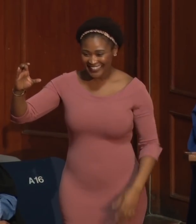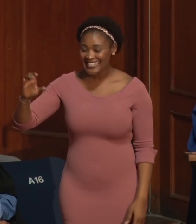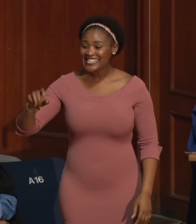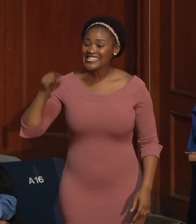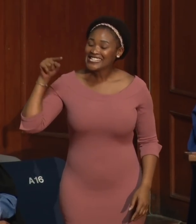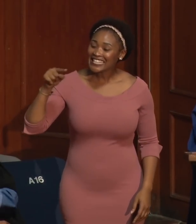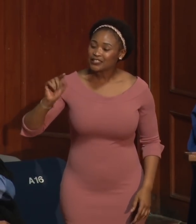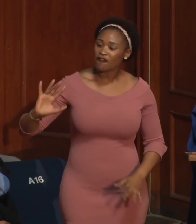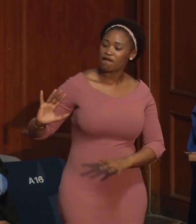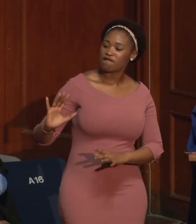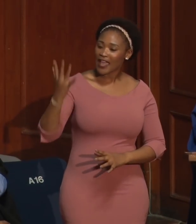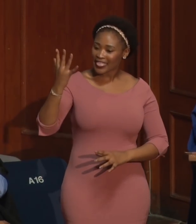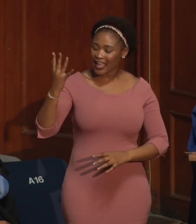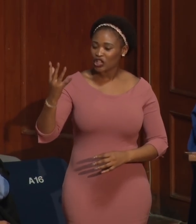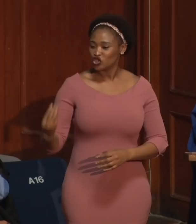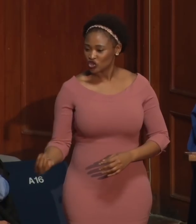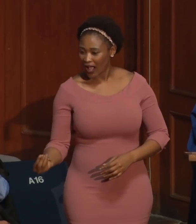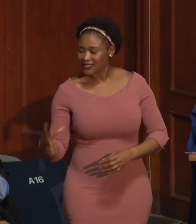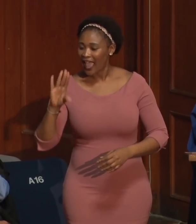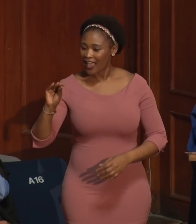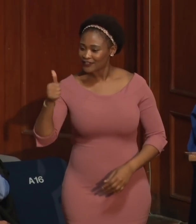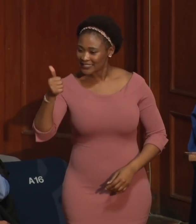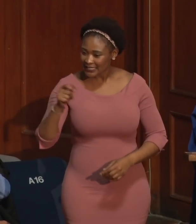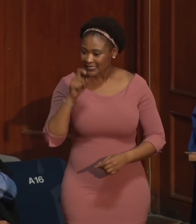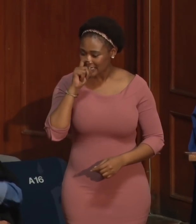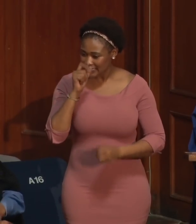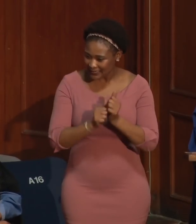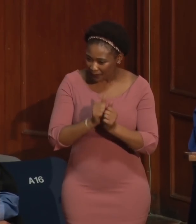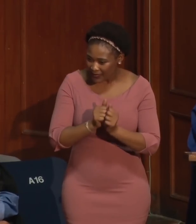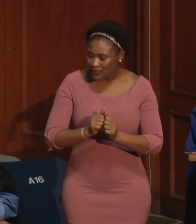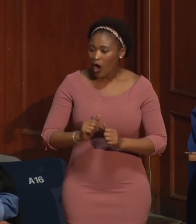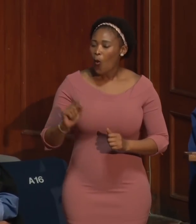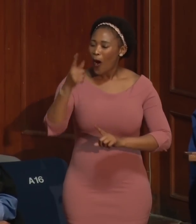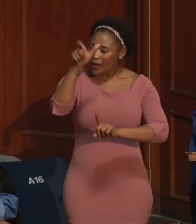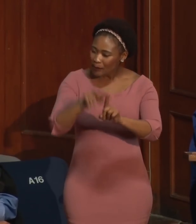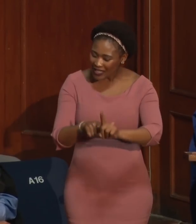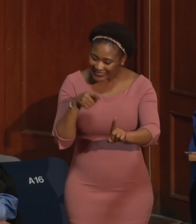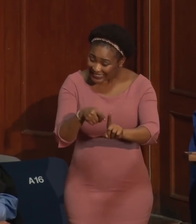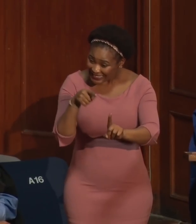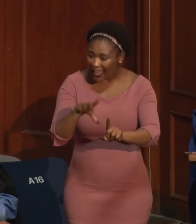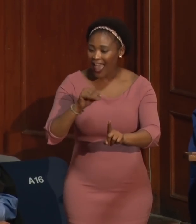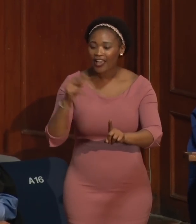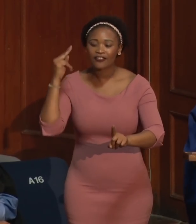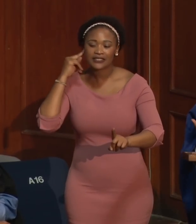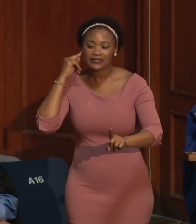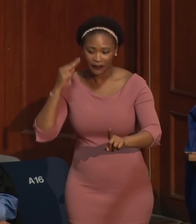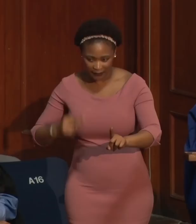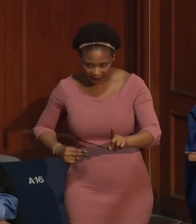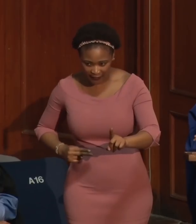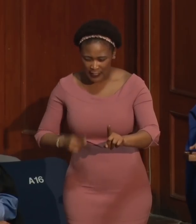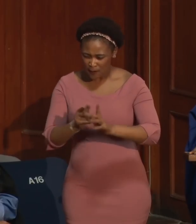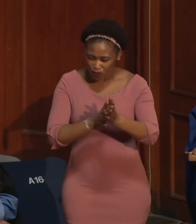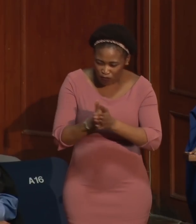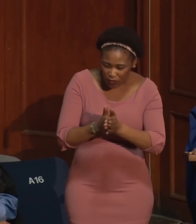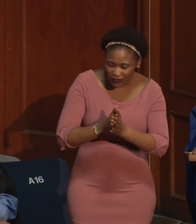He is the fifth of six children and the only person in the family with a hearing disability. Motivated by